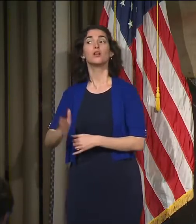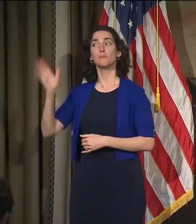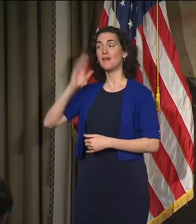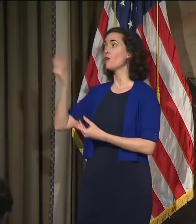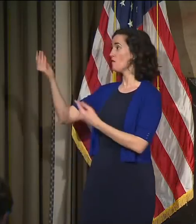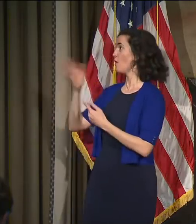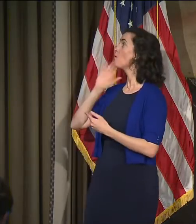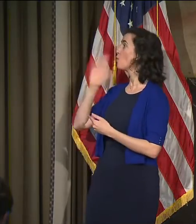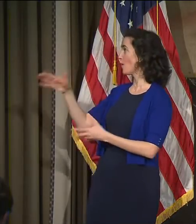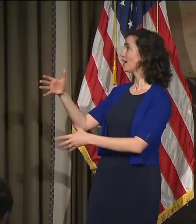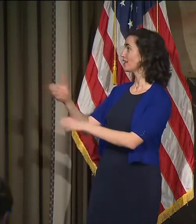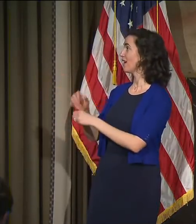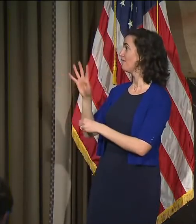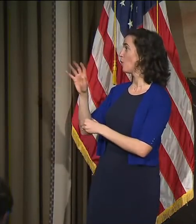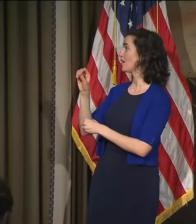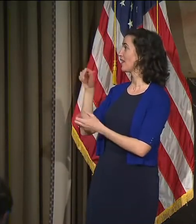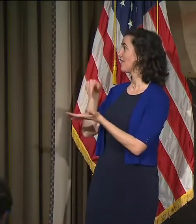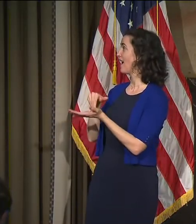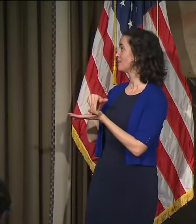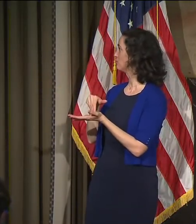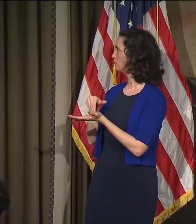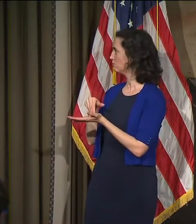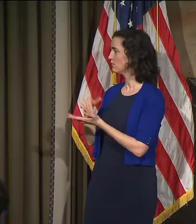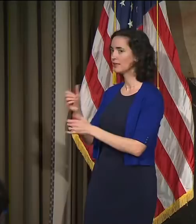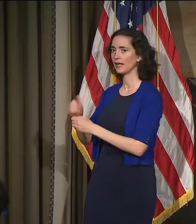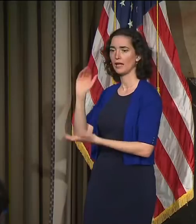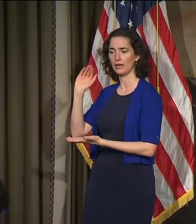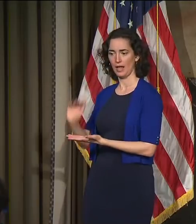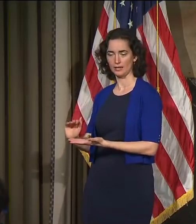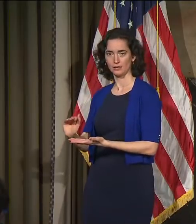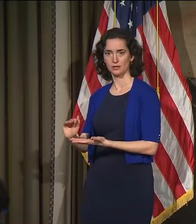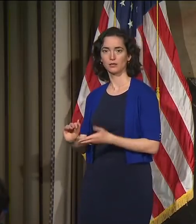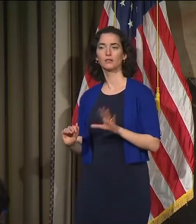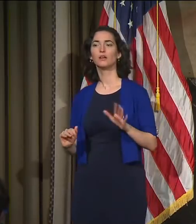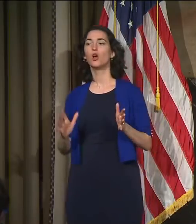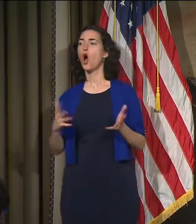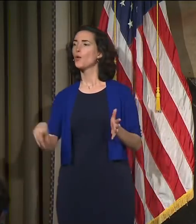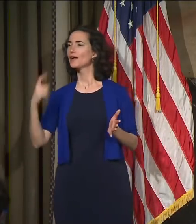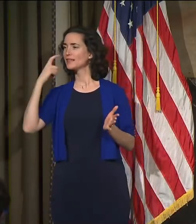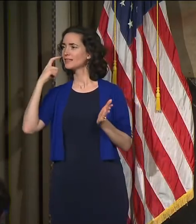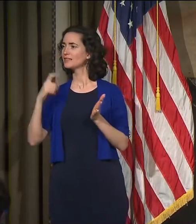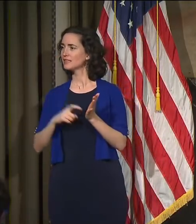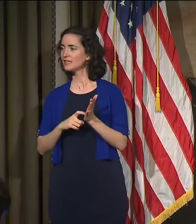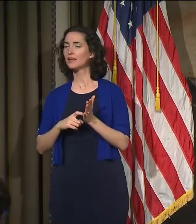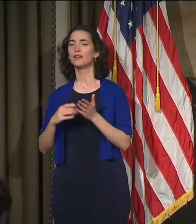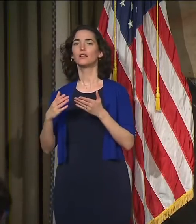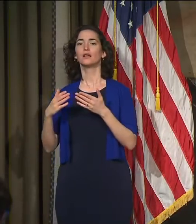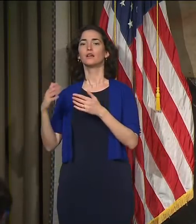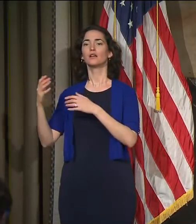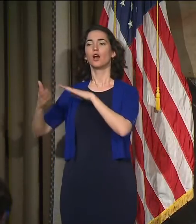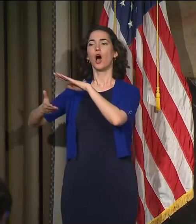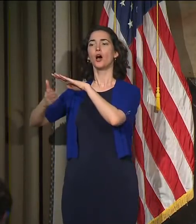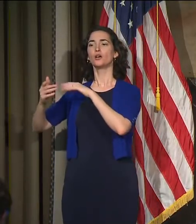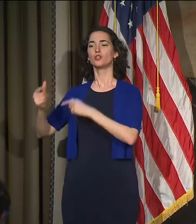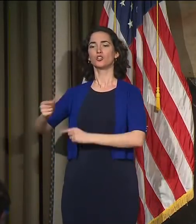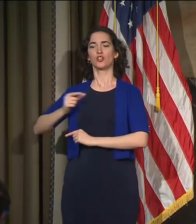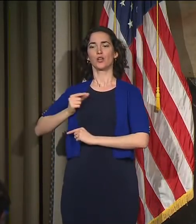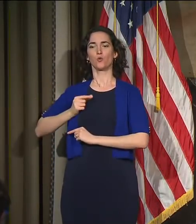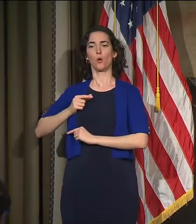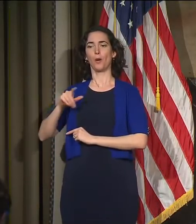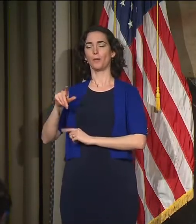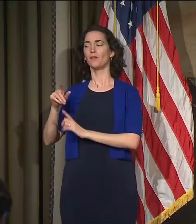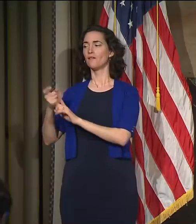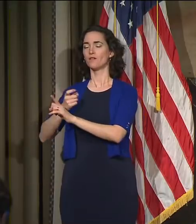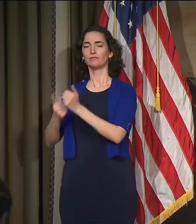been told to expect. And the difference is, and I think you all saw where General Perna at Operation Warp Speed came out and said that